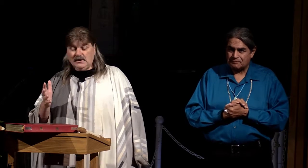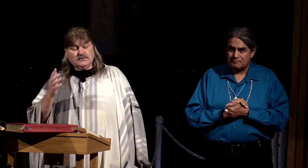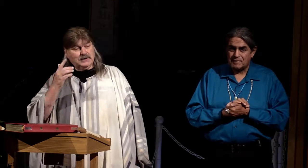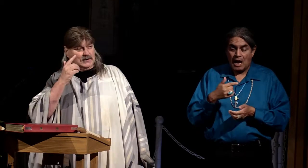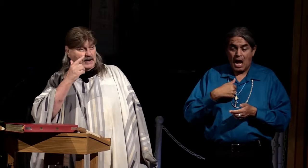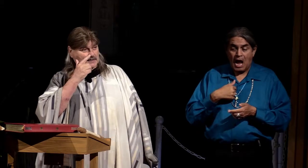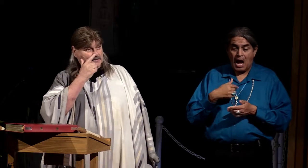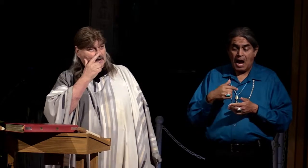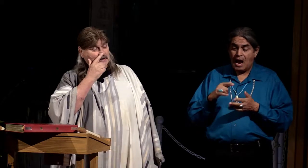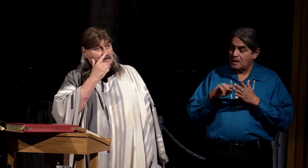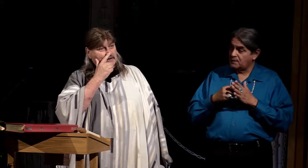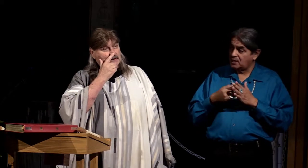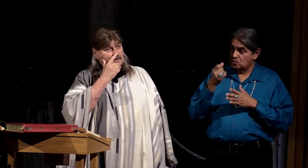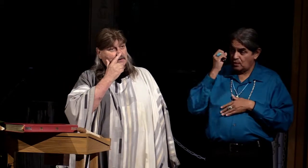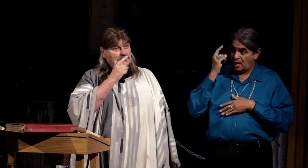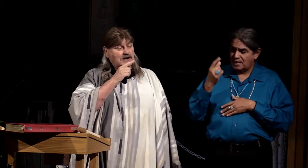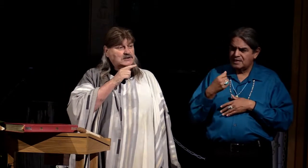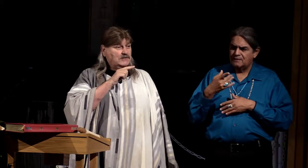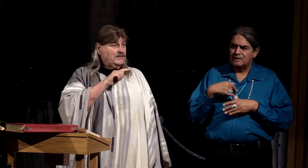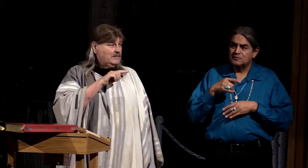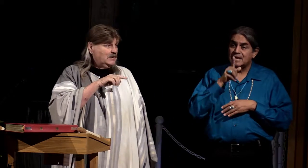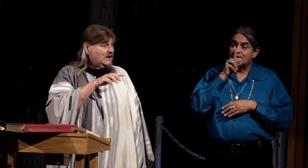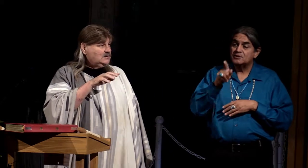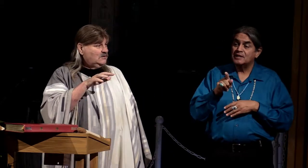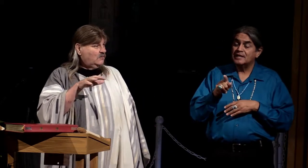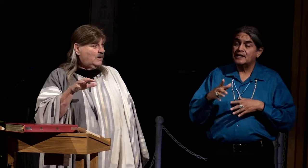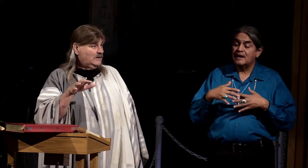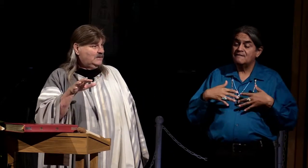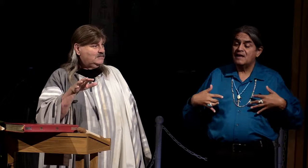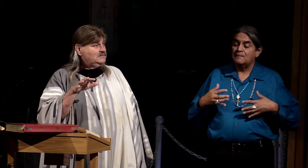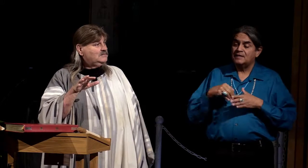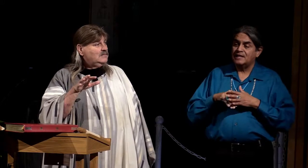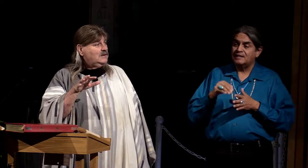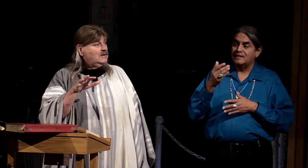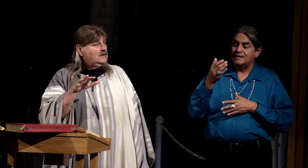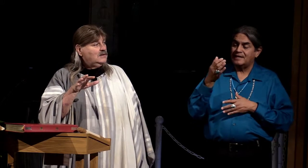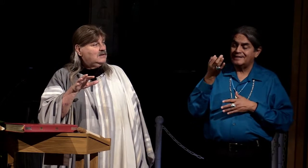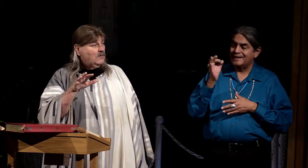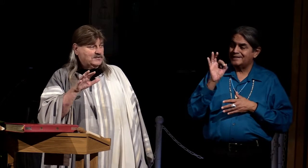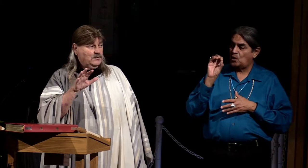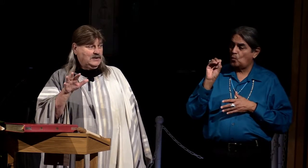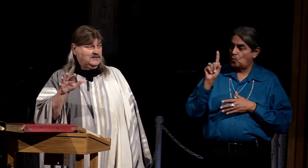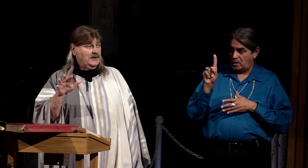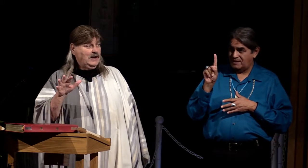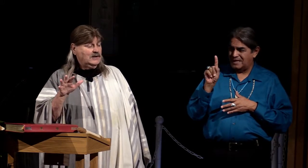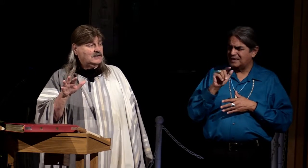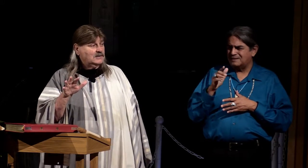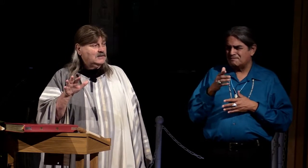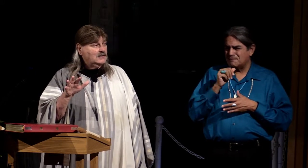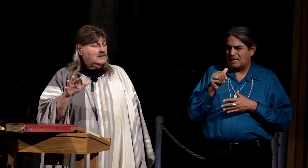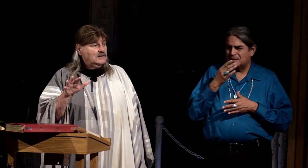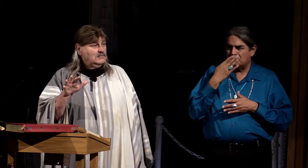I began to realize that there was actually a famine in 1901. It wasn't quite as